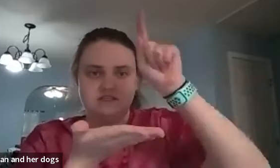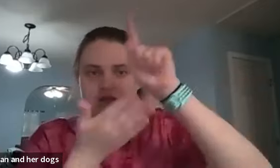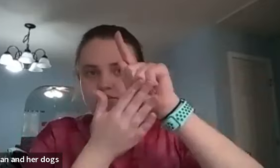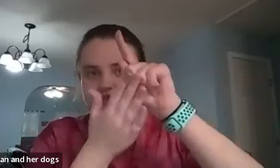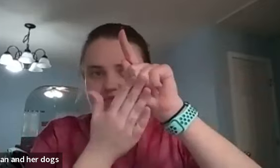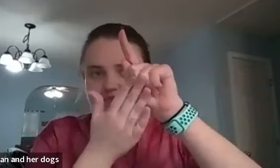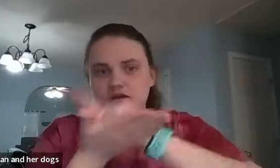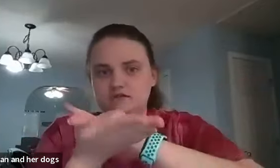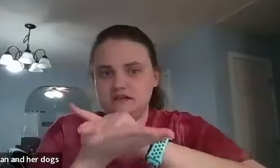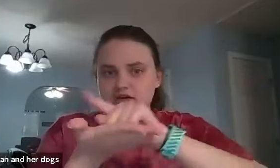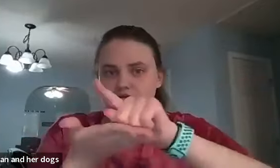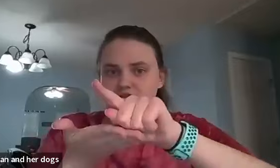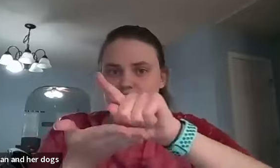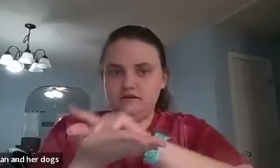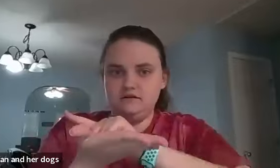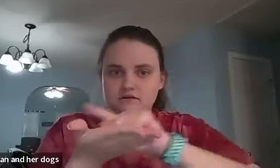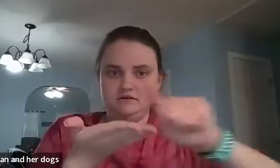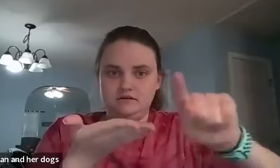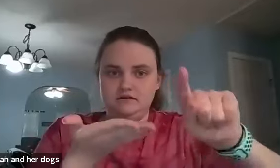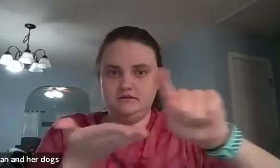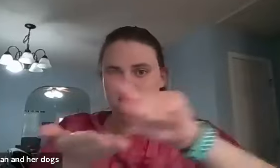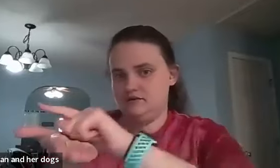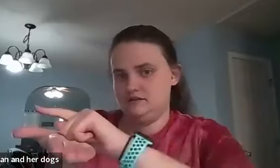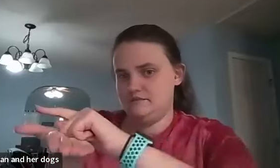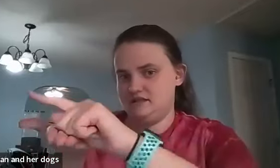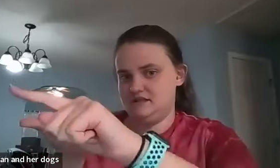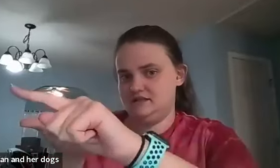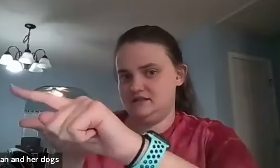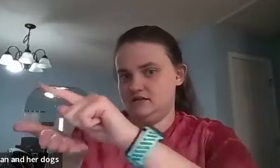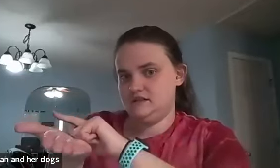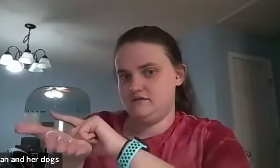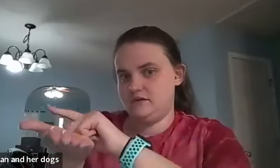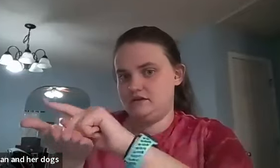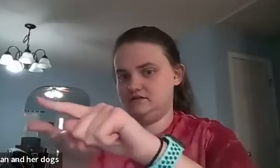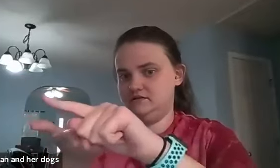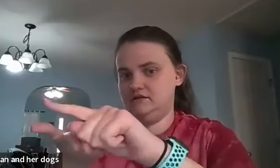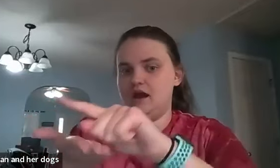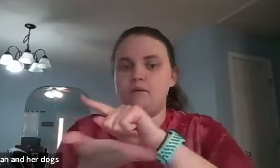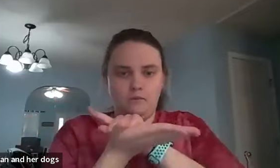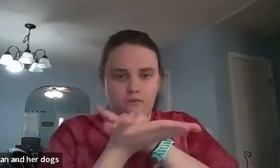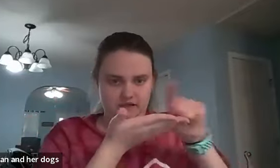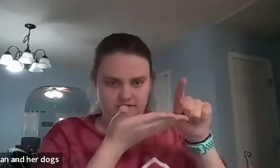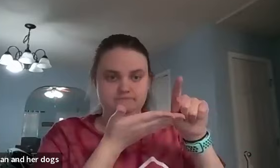I almost have my knuckles sliding across. Week. Does that make sense? Here, let's see if that makes sense. Yeah. Week. Mm-hmm.